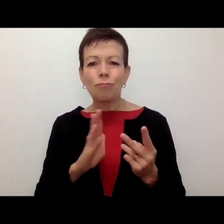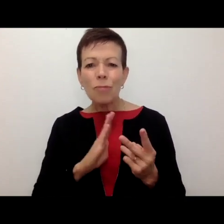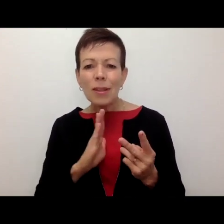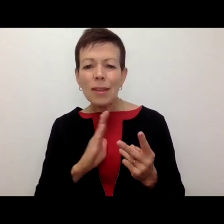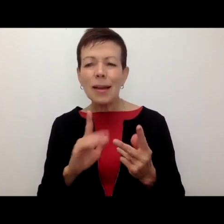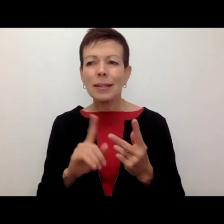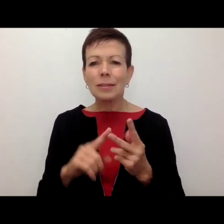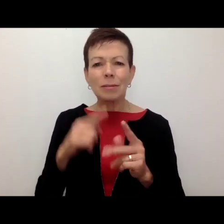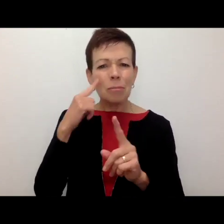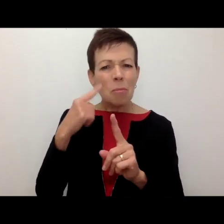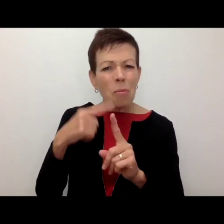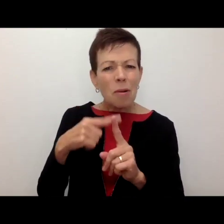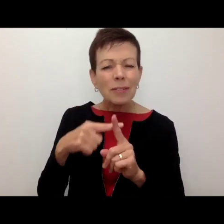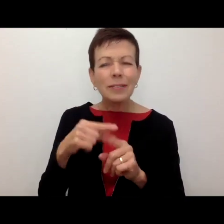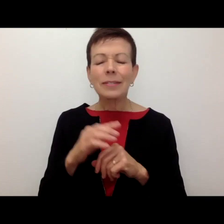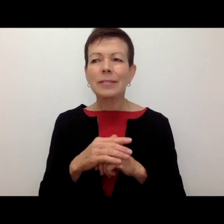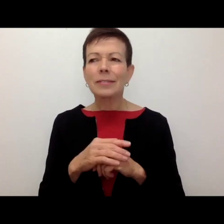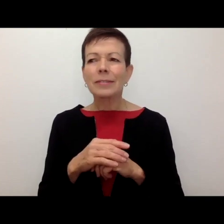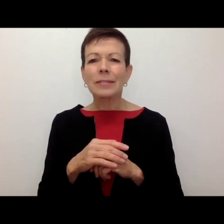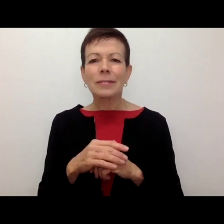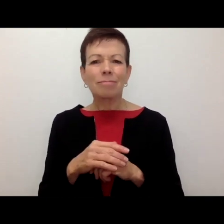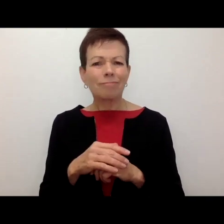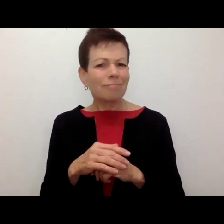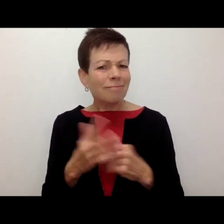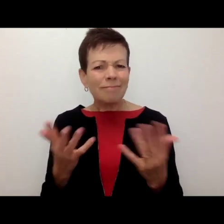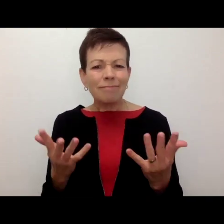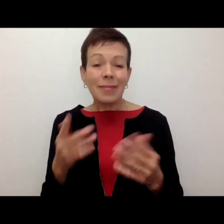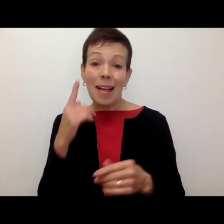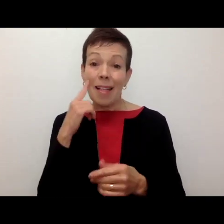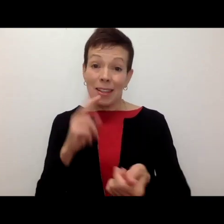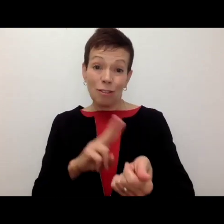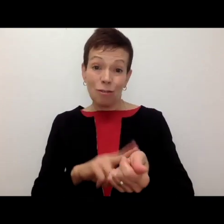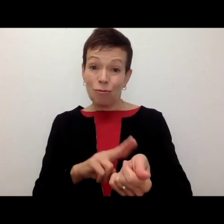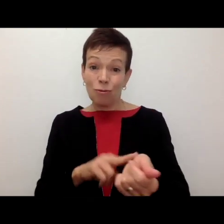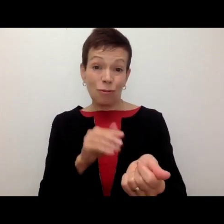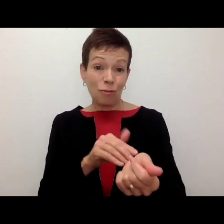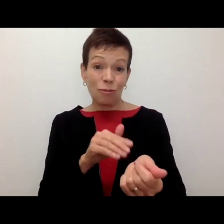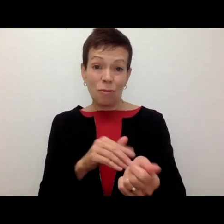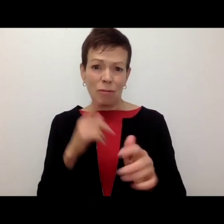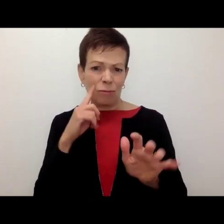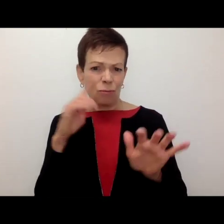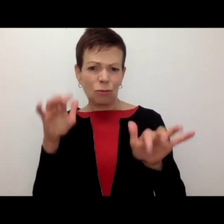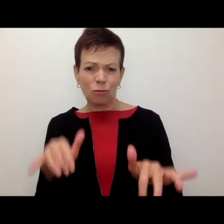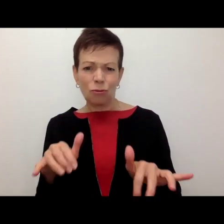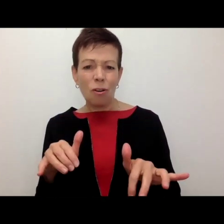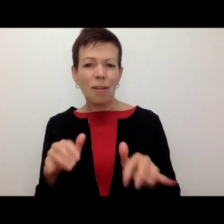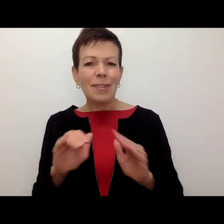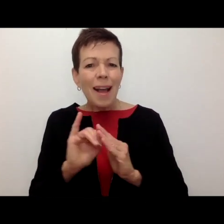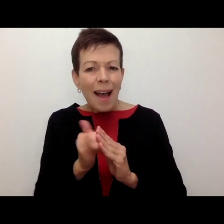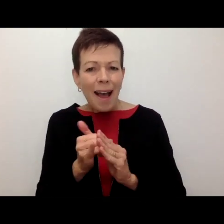was compassionate towards others. He was polite. He was positive. I think the doctors and nurses were